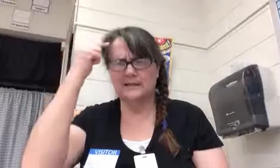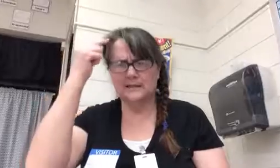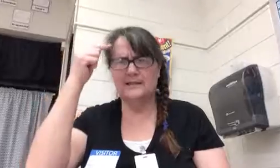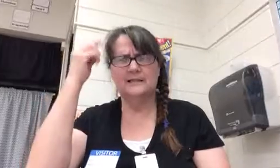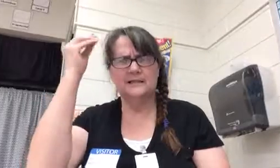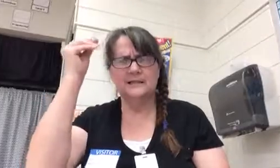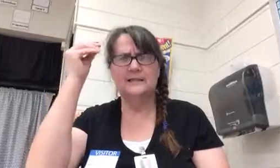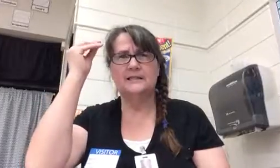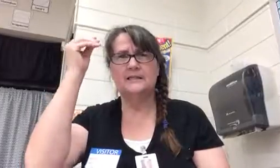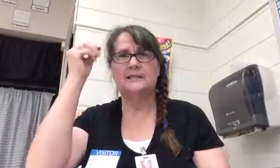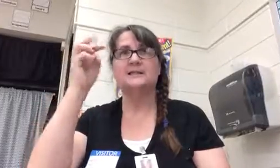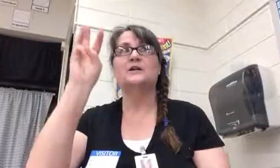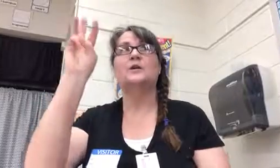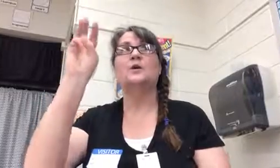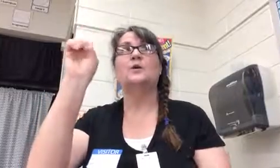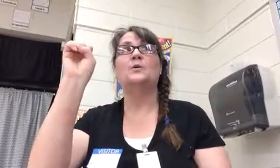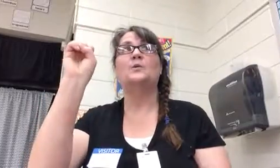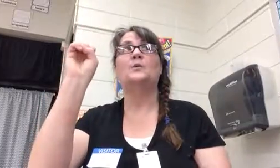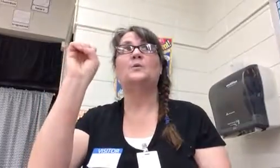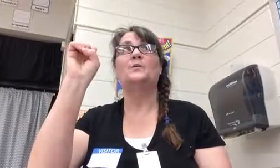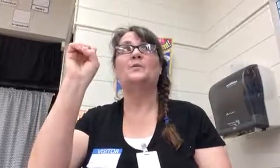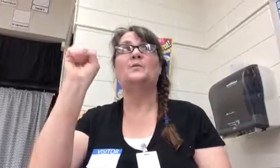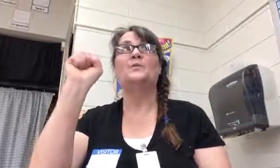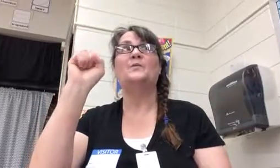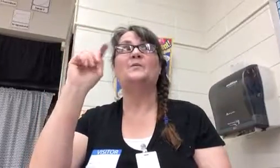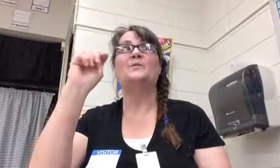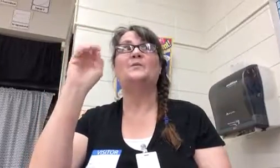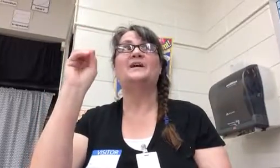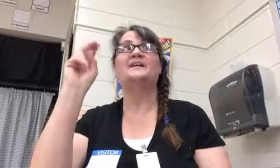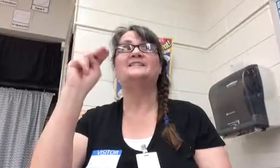Weston? 15th. Let's check. This will be the